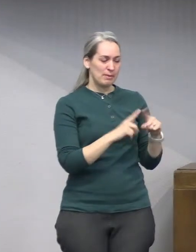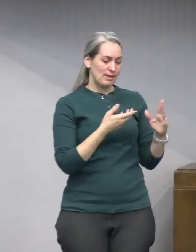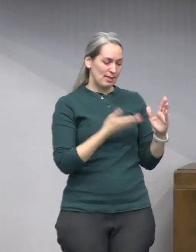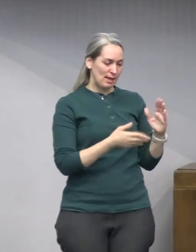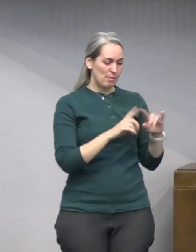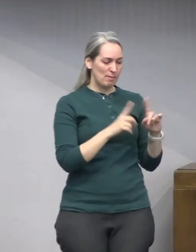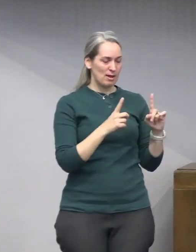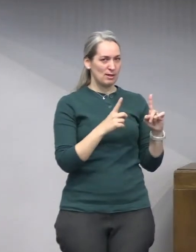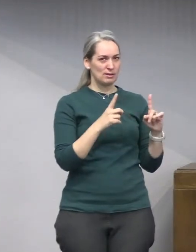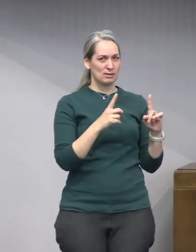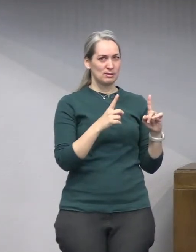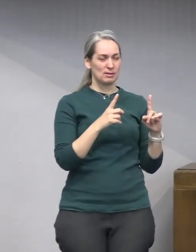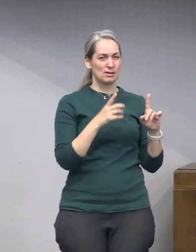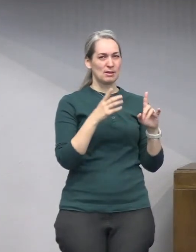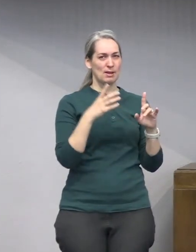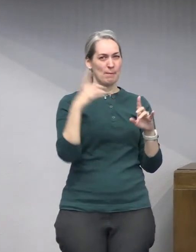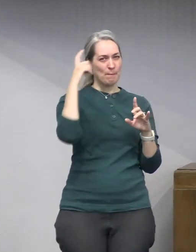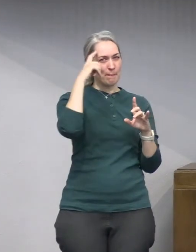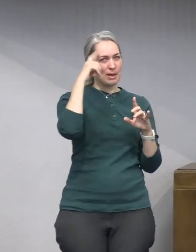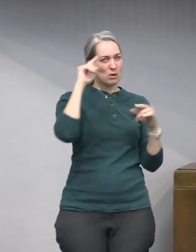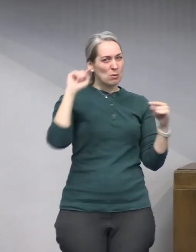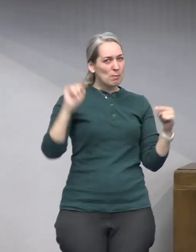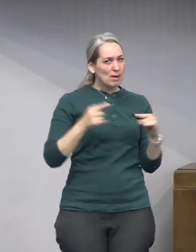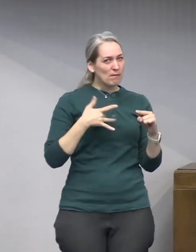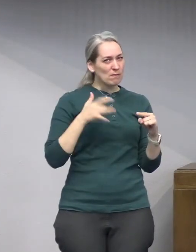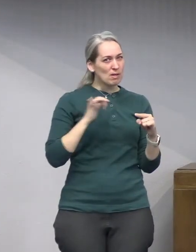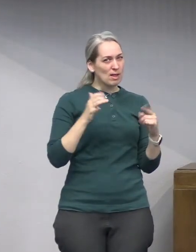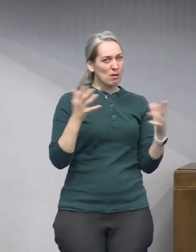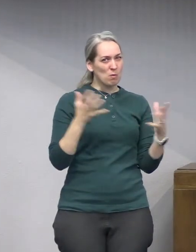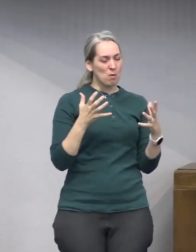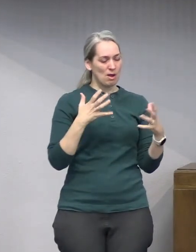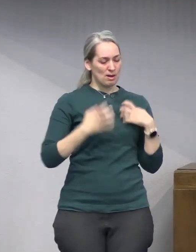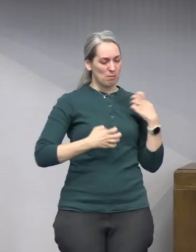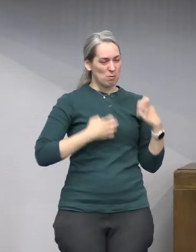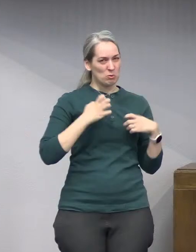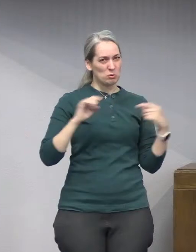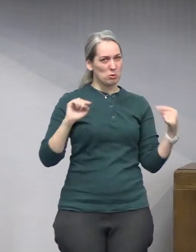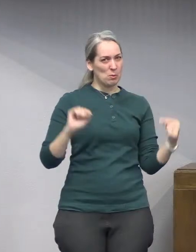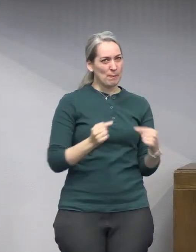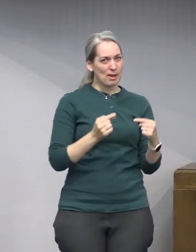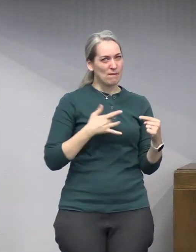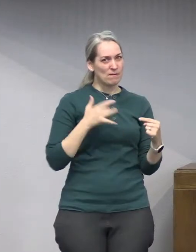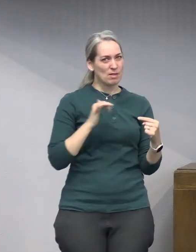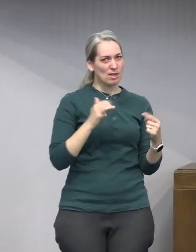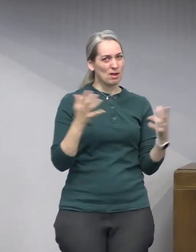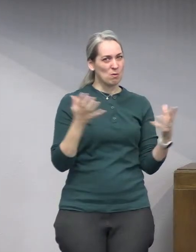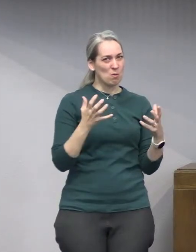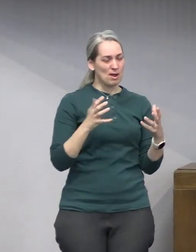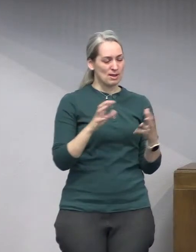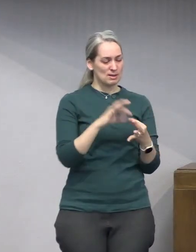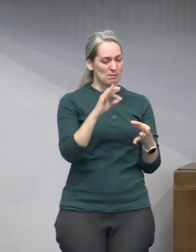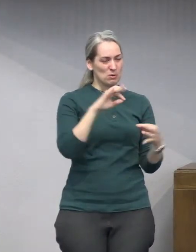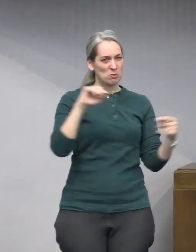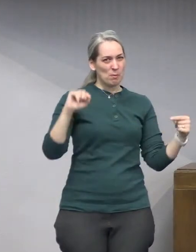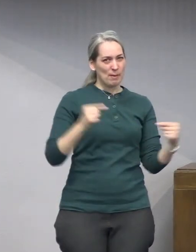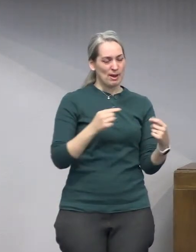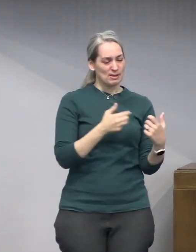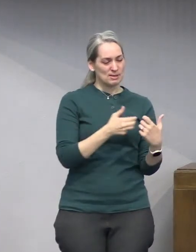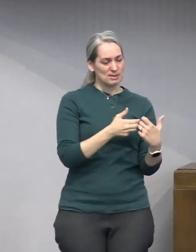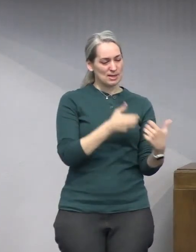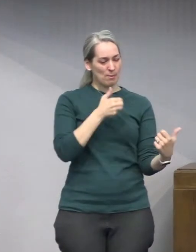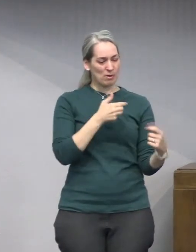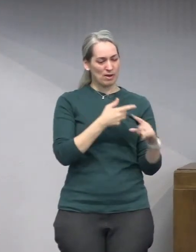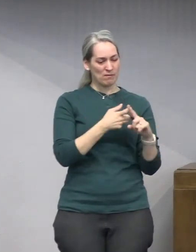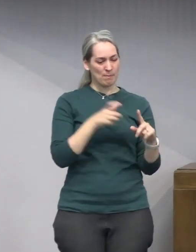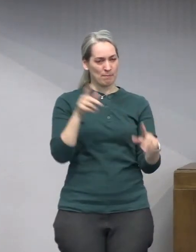was the psychological pain like? The emotional pain, the spiritual pain, to be separated not only